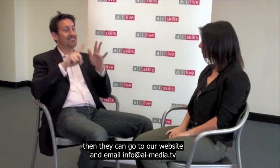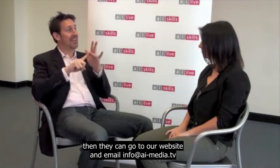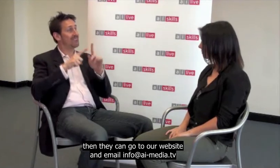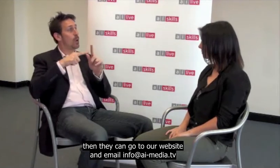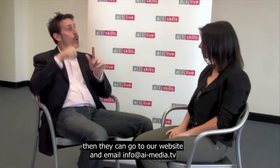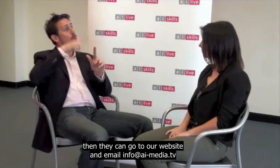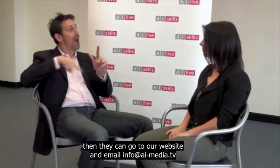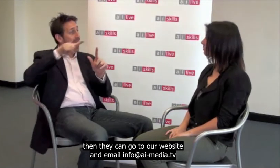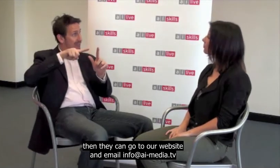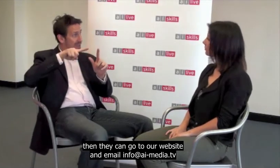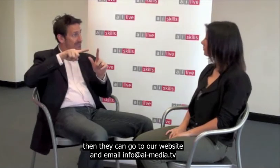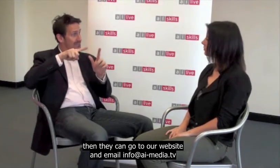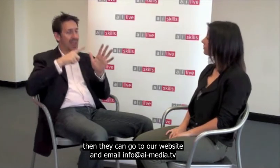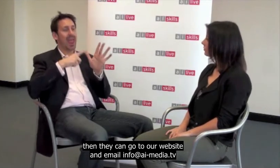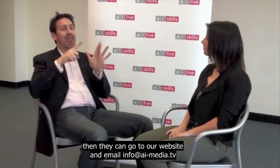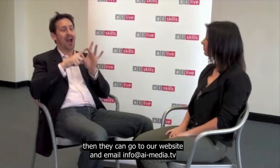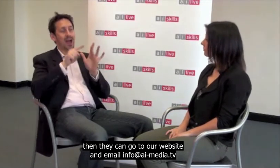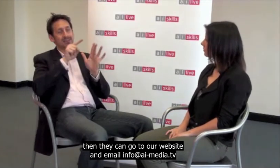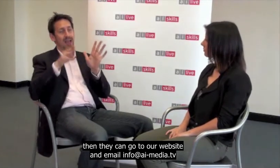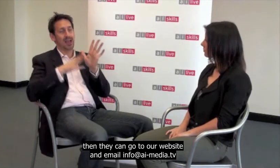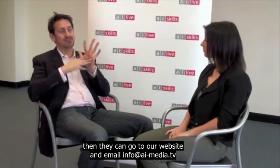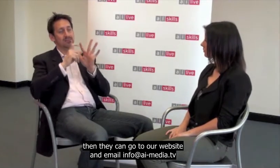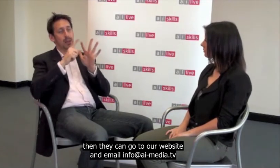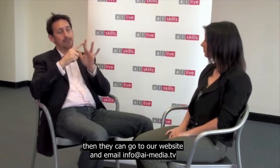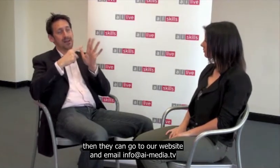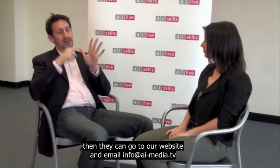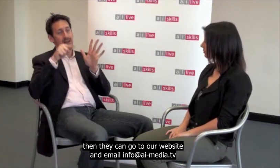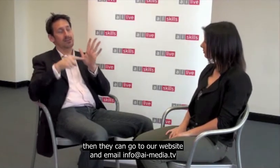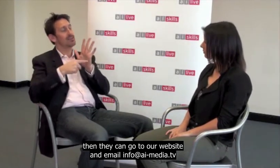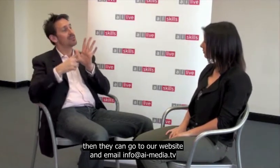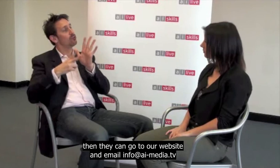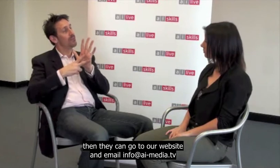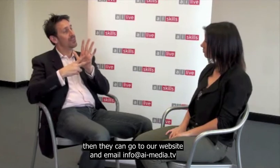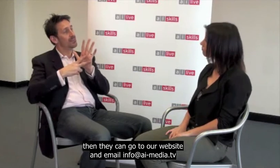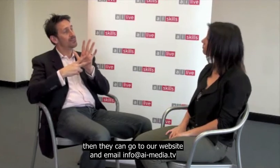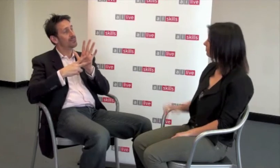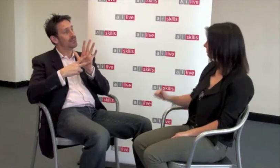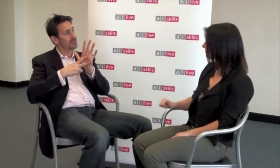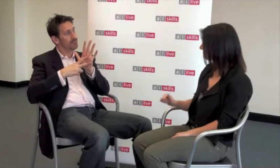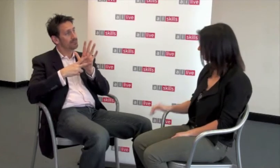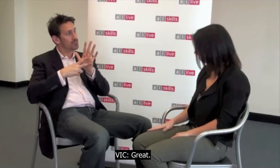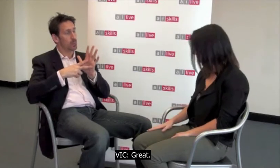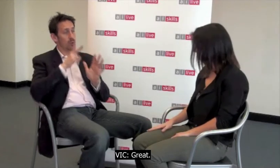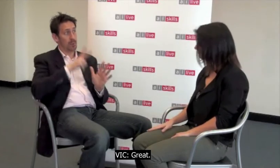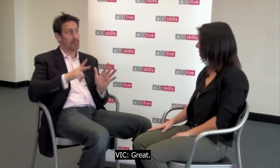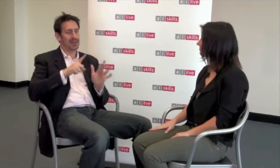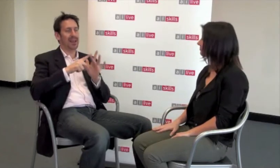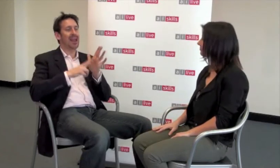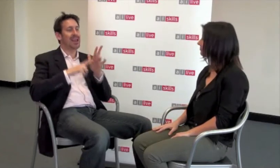info at ai-media.tv. Great. So